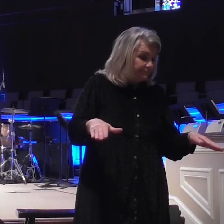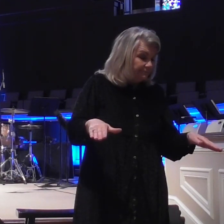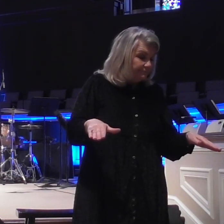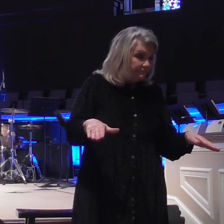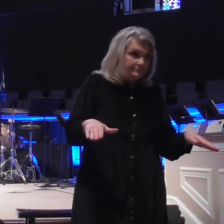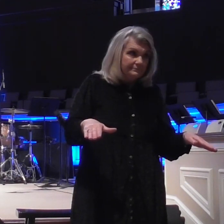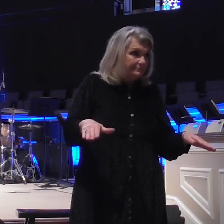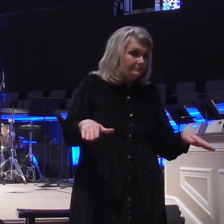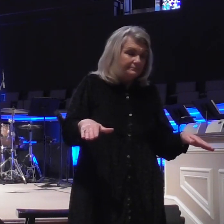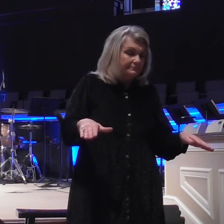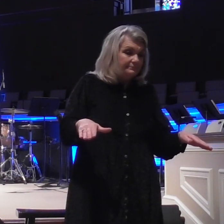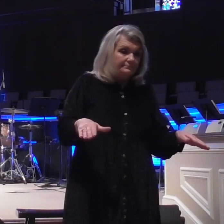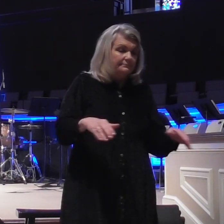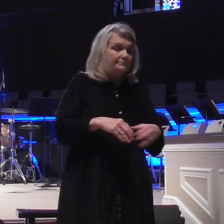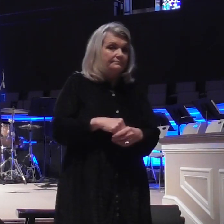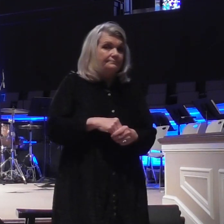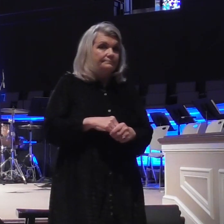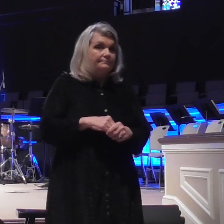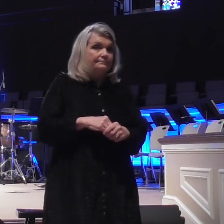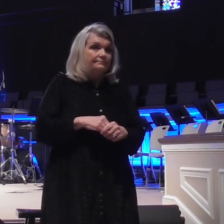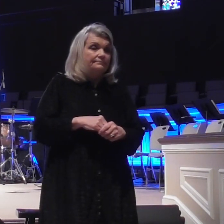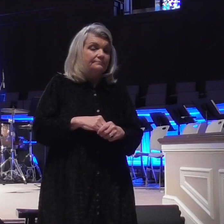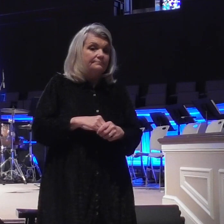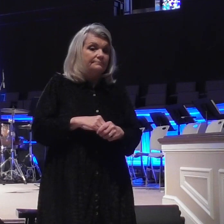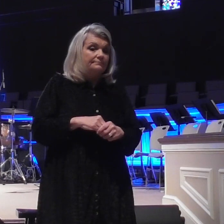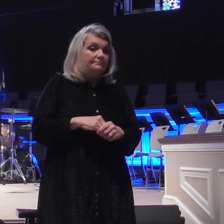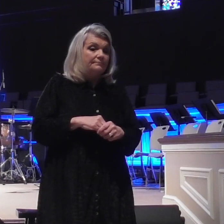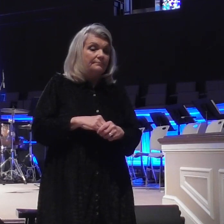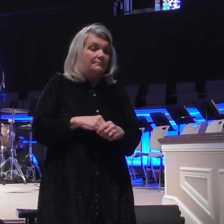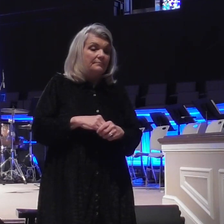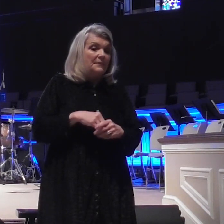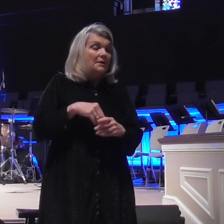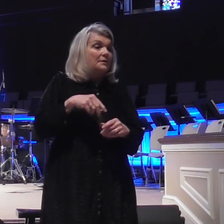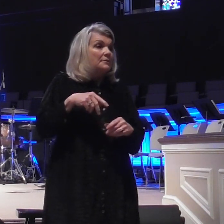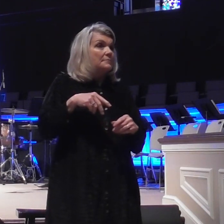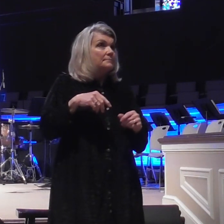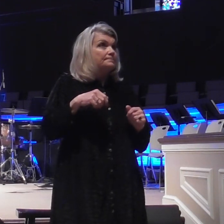their good. And all this circles to the fact, as Paul